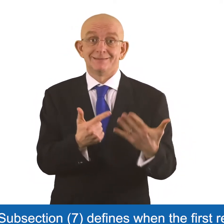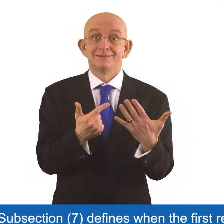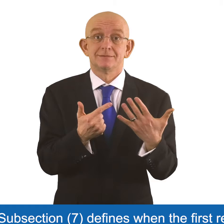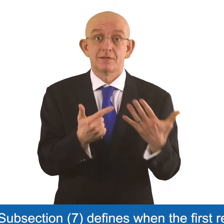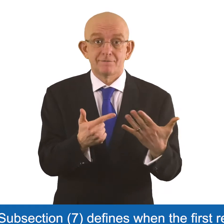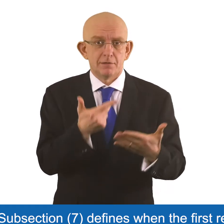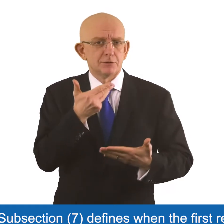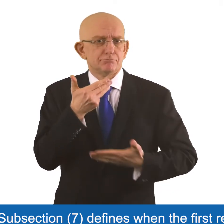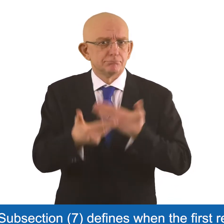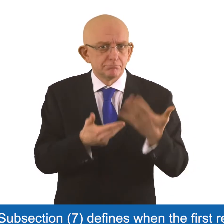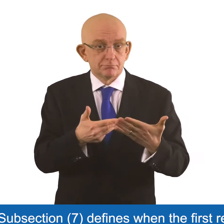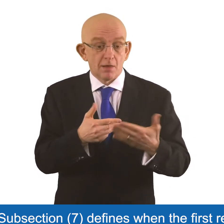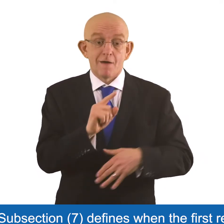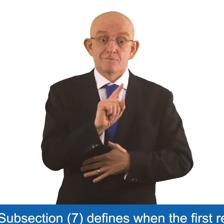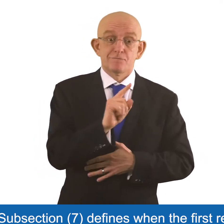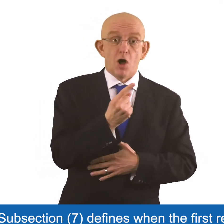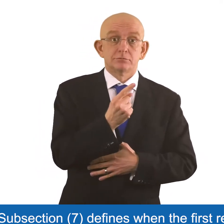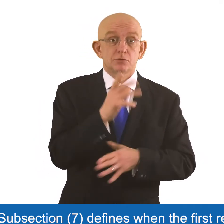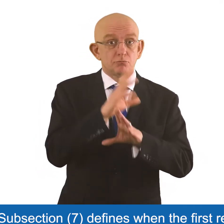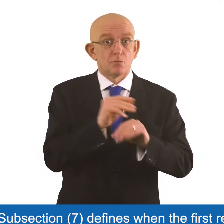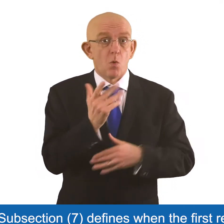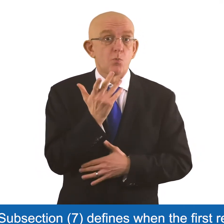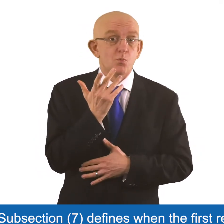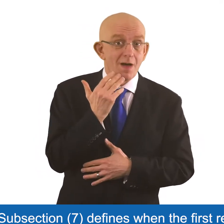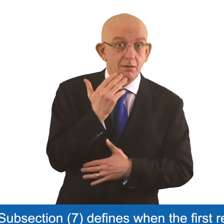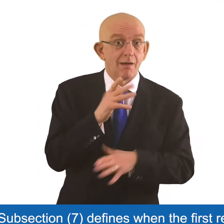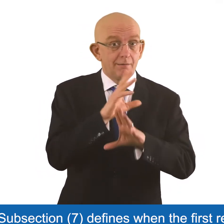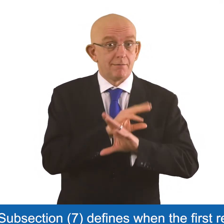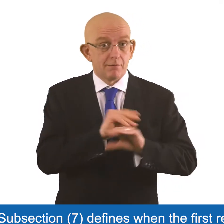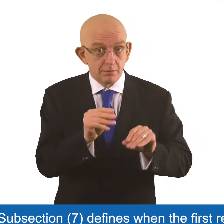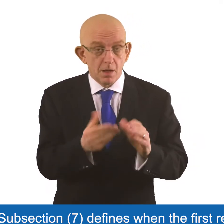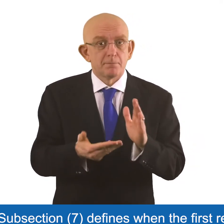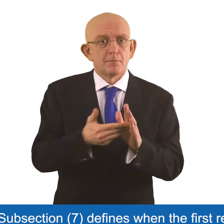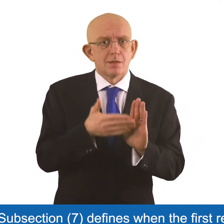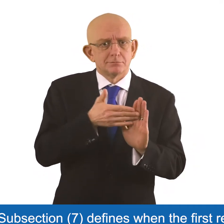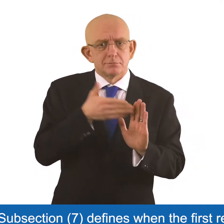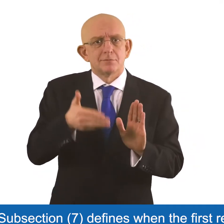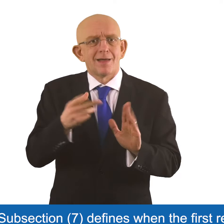30. Subsection 7 defines when the first report should be published and at what intervals thereafter.